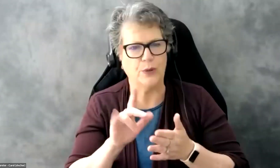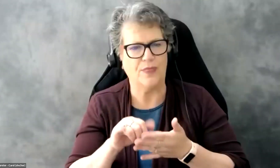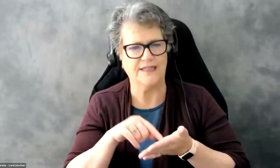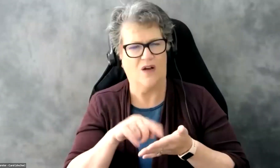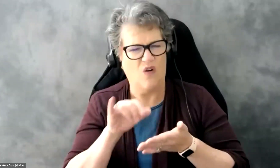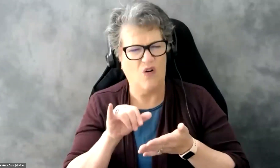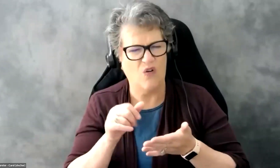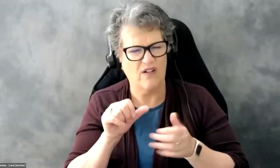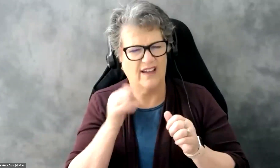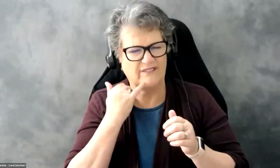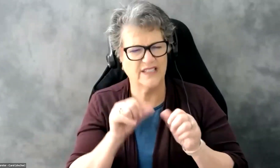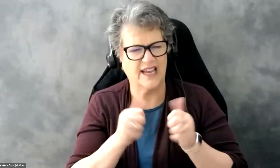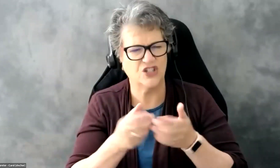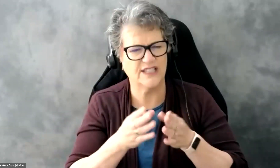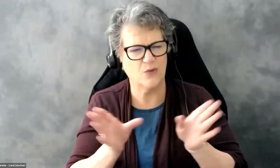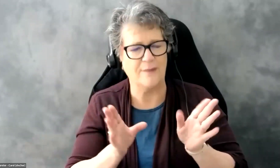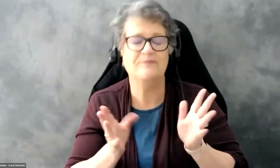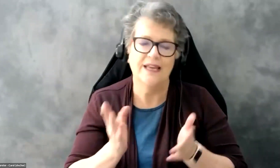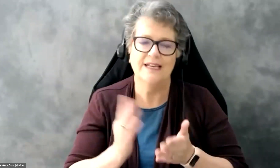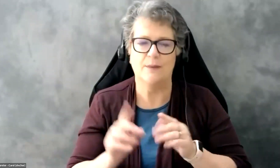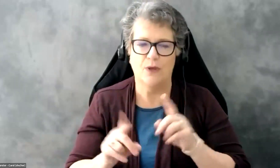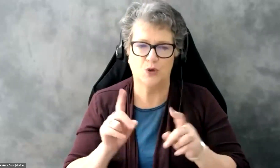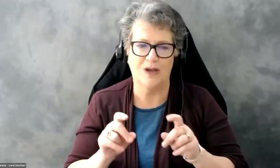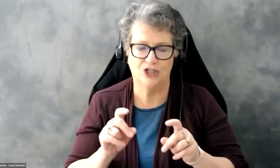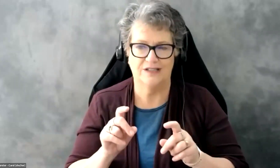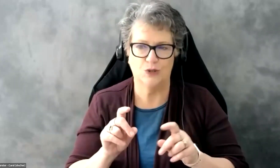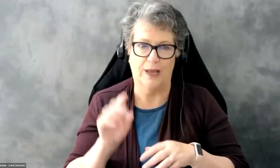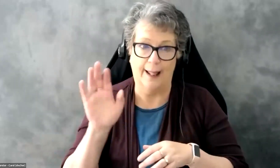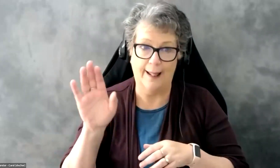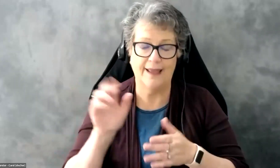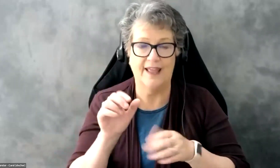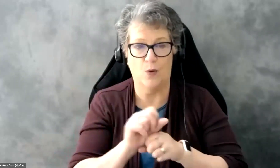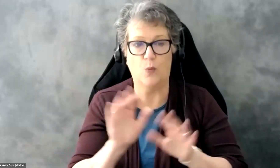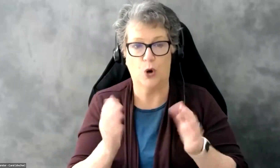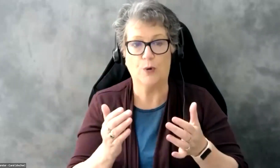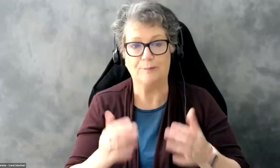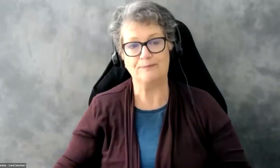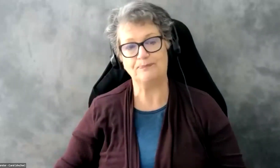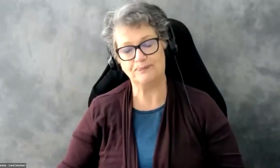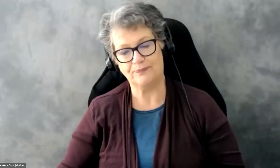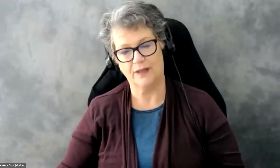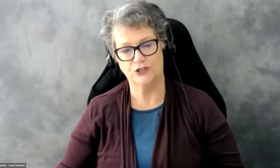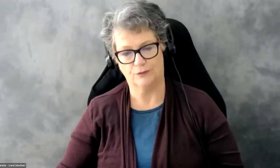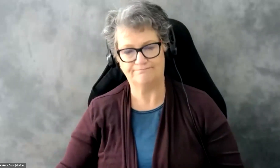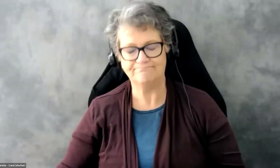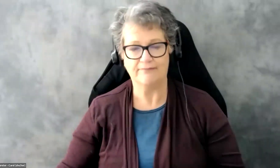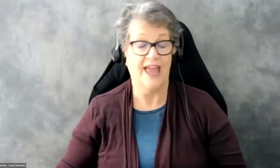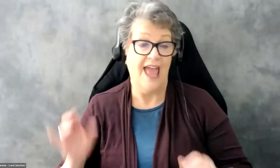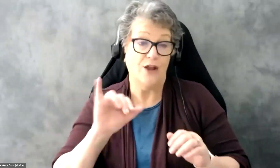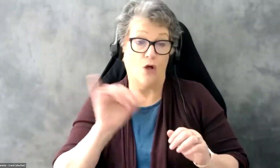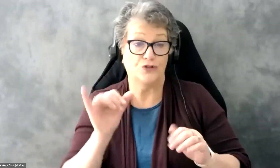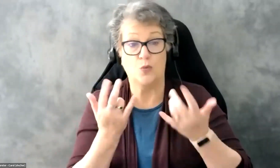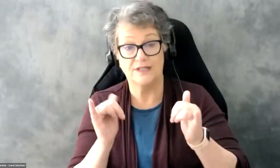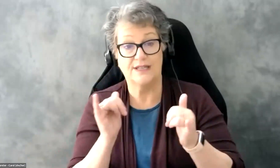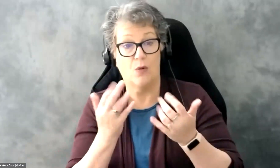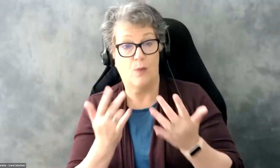But some of those questions were brought up in the work group that worked on that. So, and we're also still